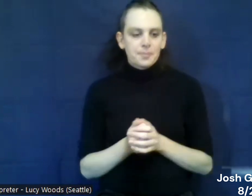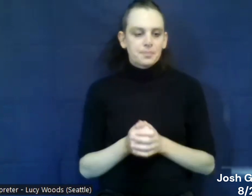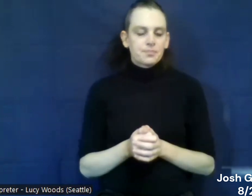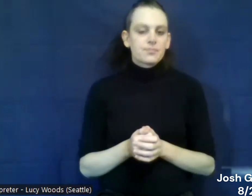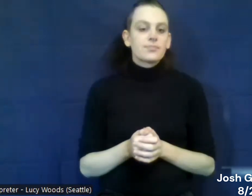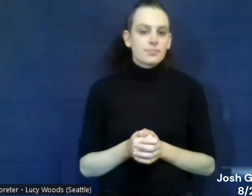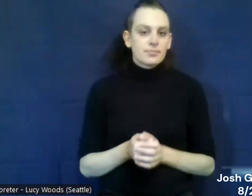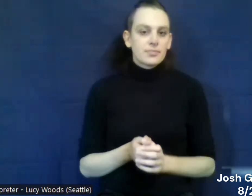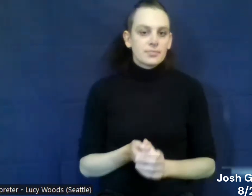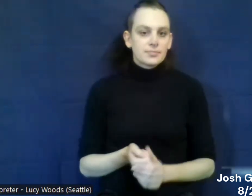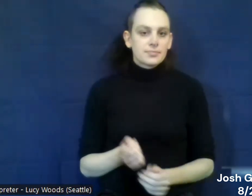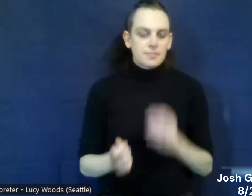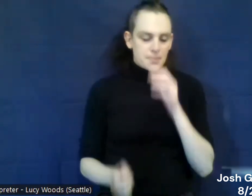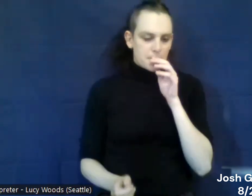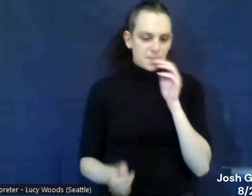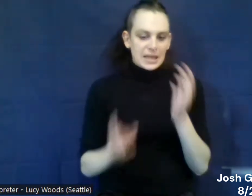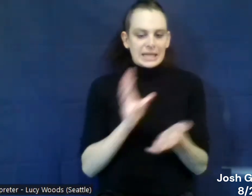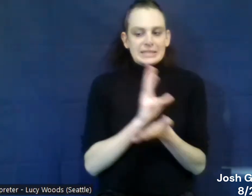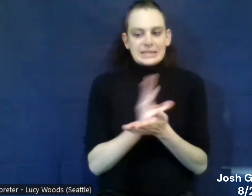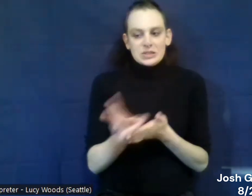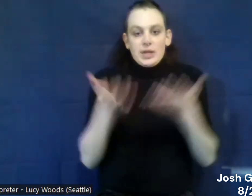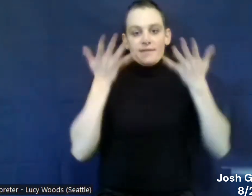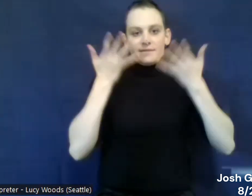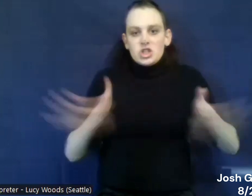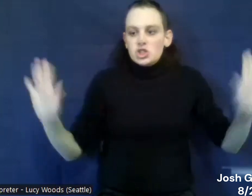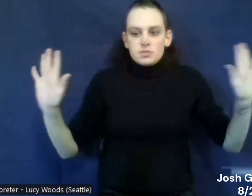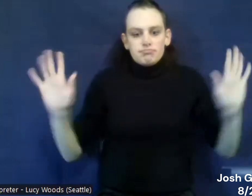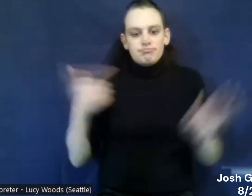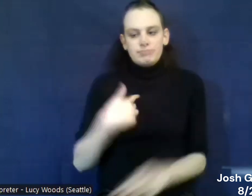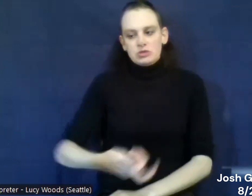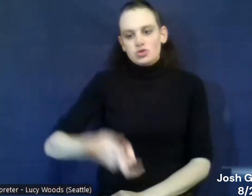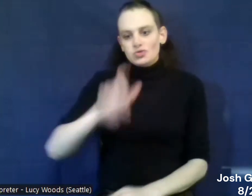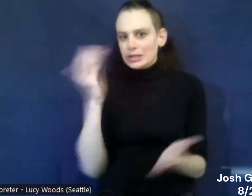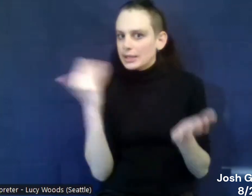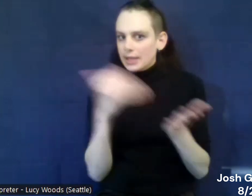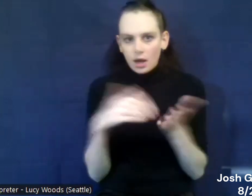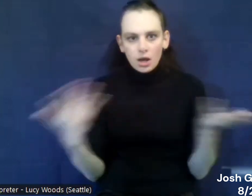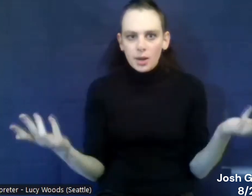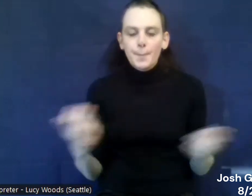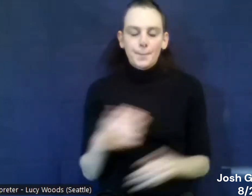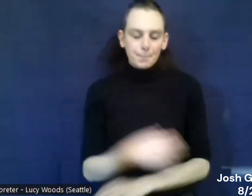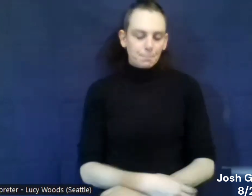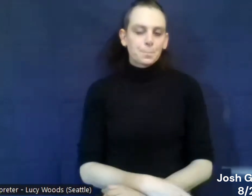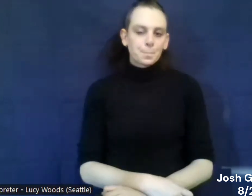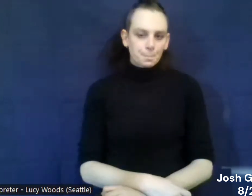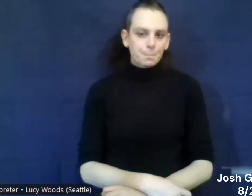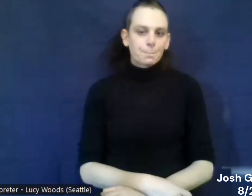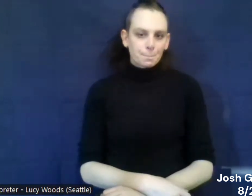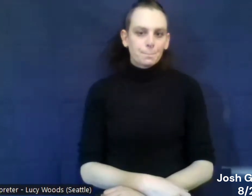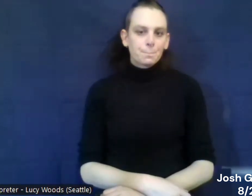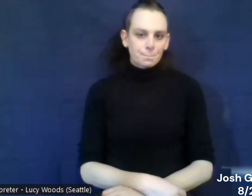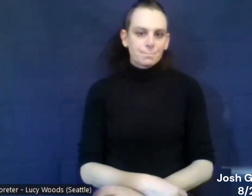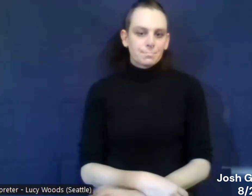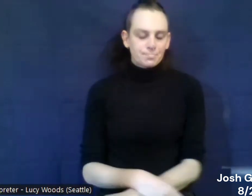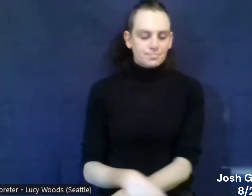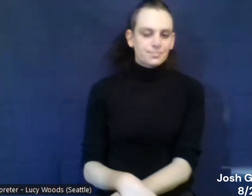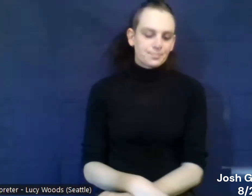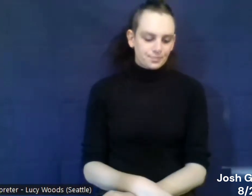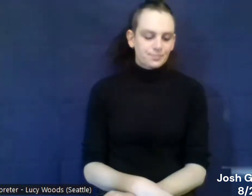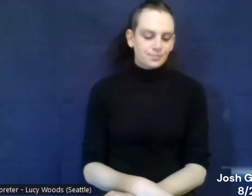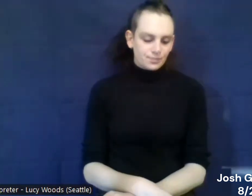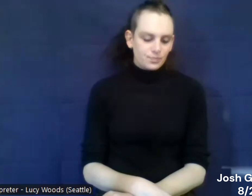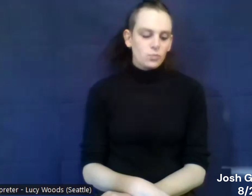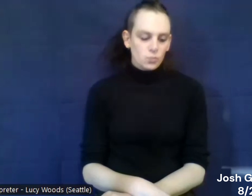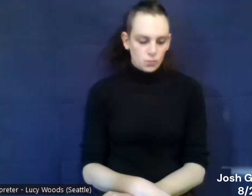I was like out of the woods medically, I was right back to drinking. Um, and